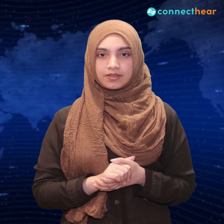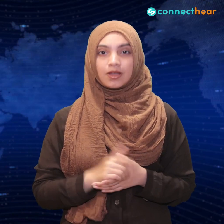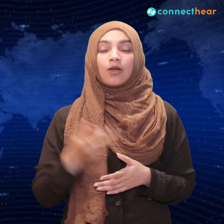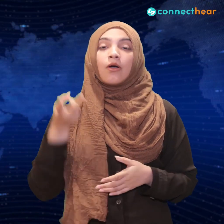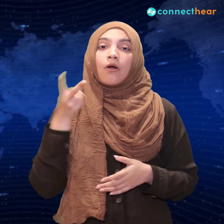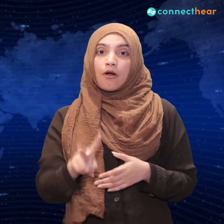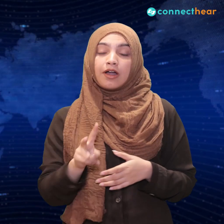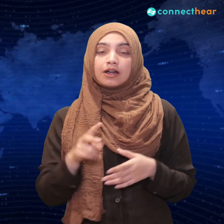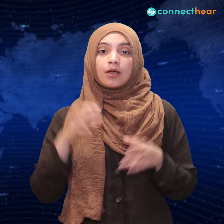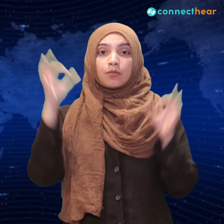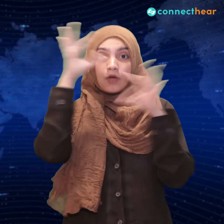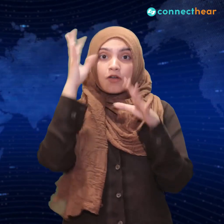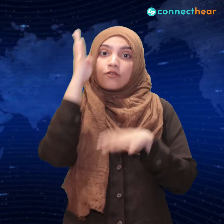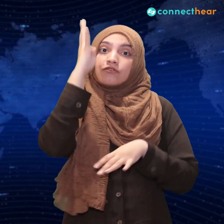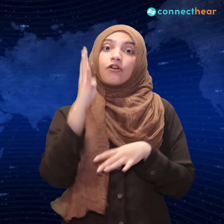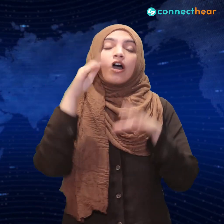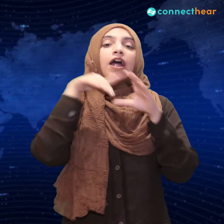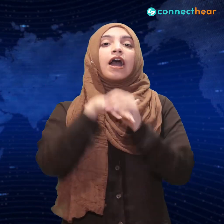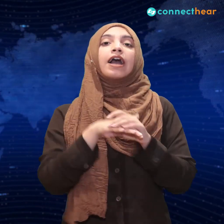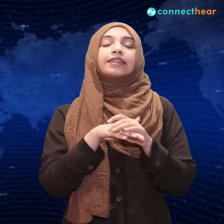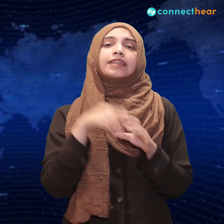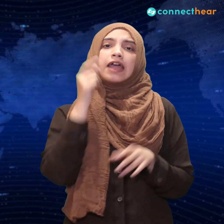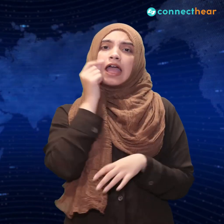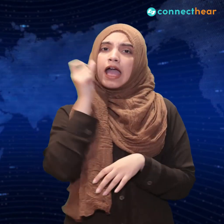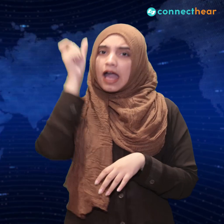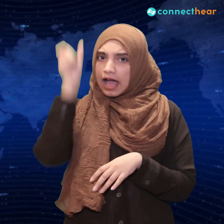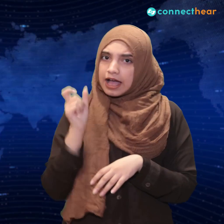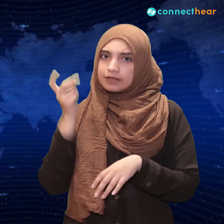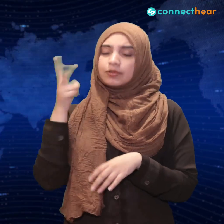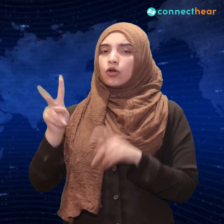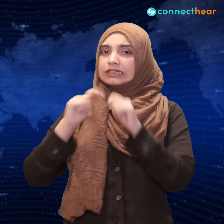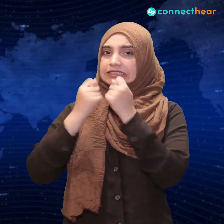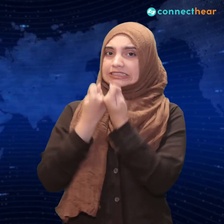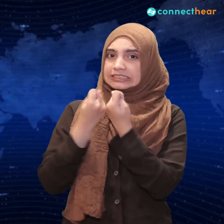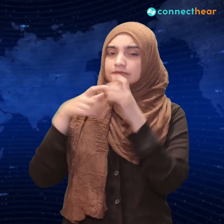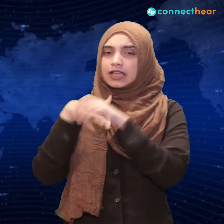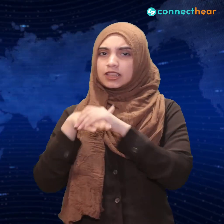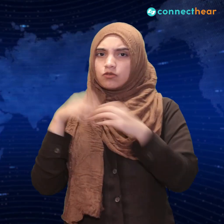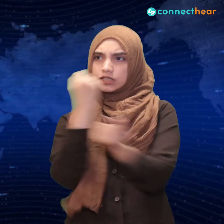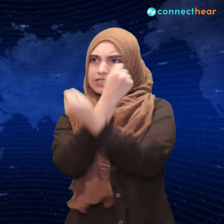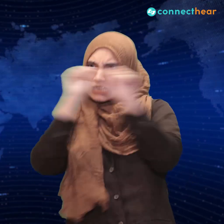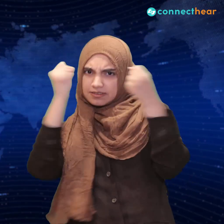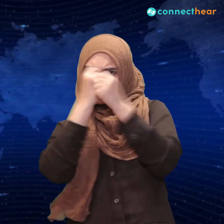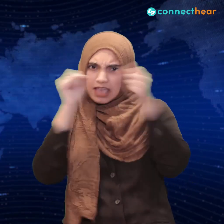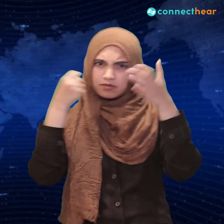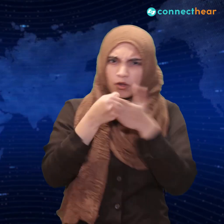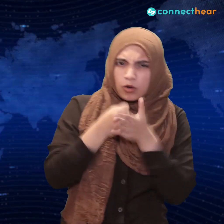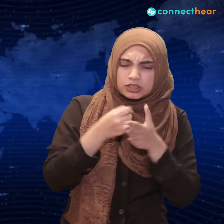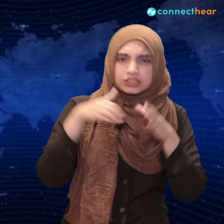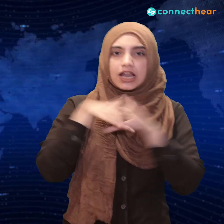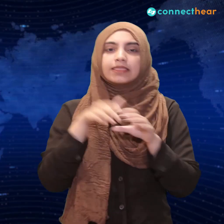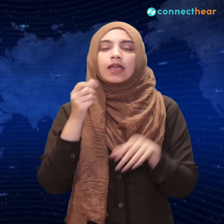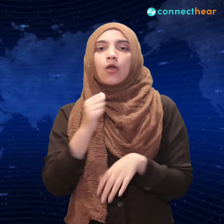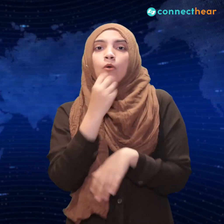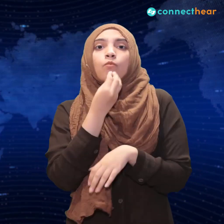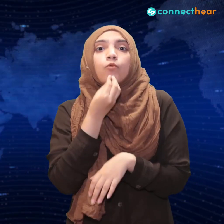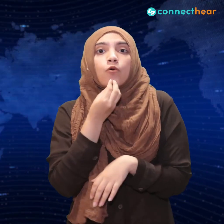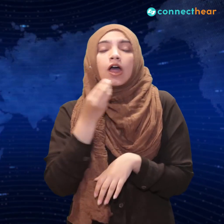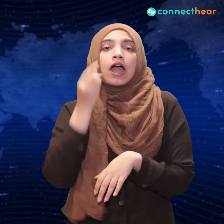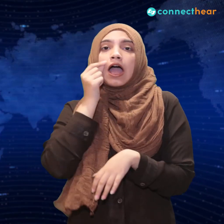In episode 4, where the protagonist and his team had to defend themselves during the night, the old man was missing until this very